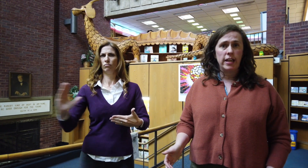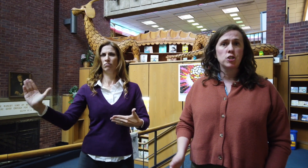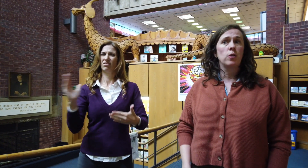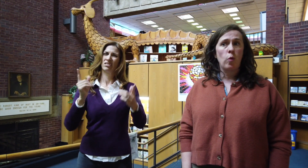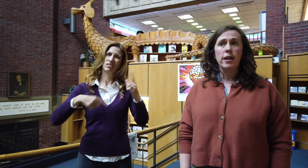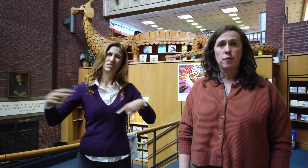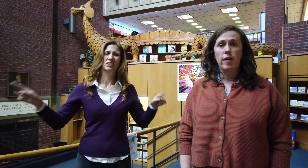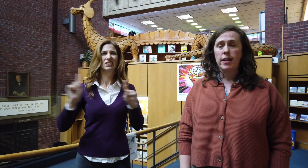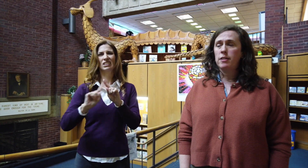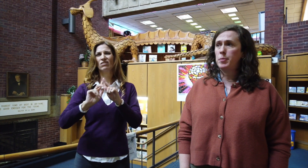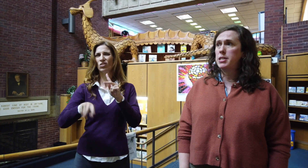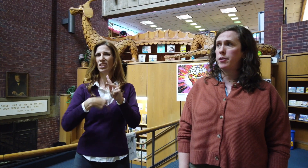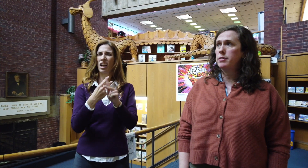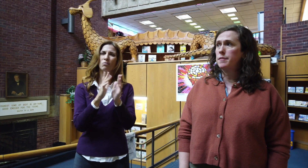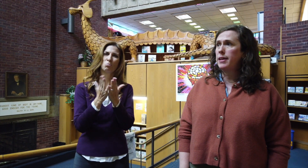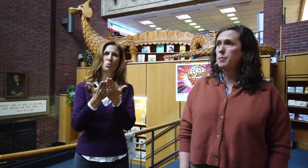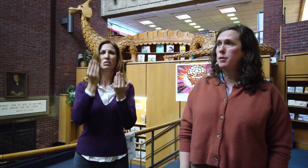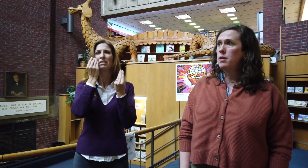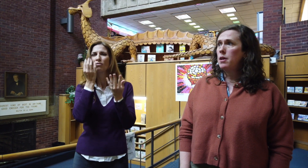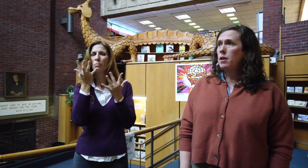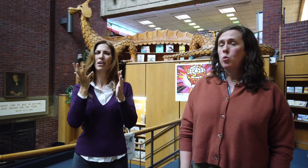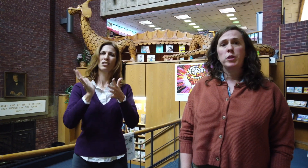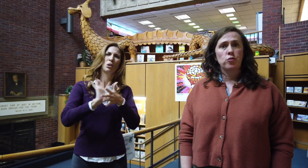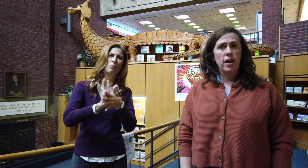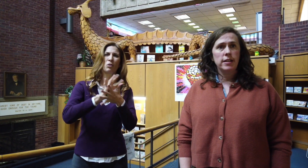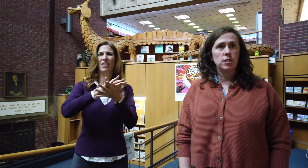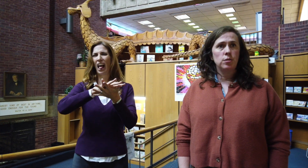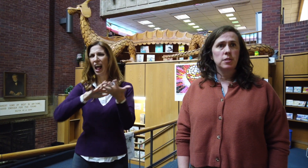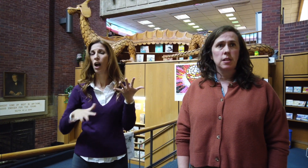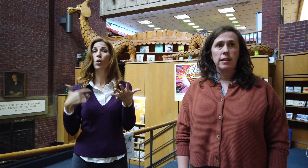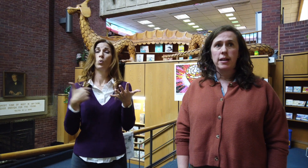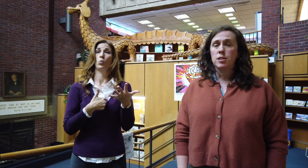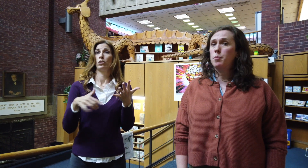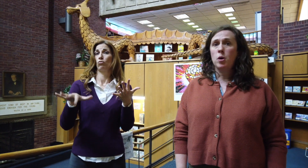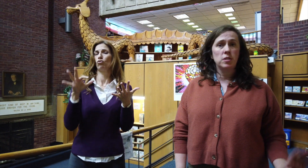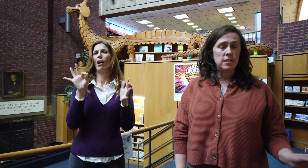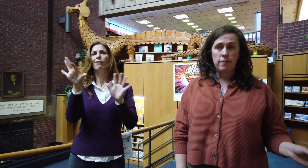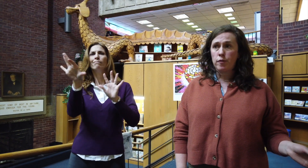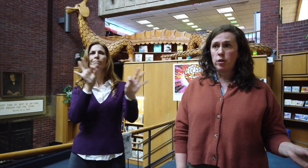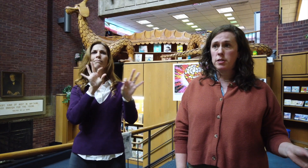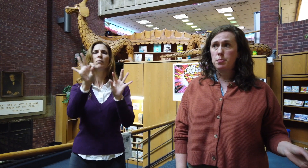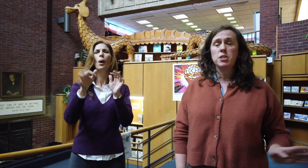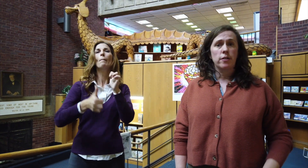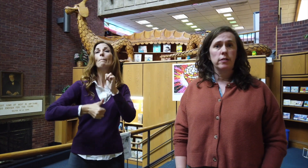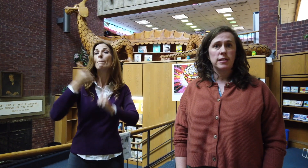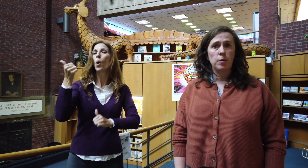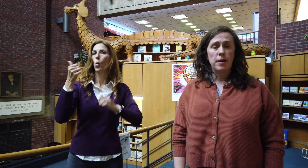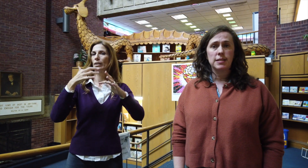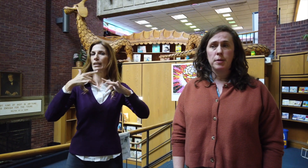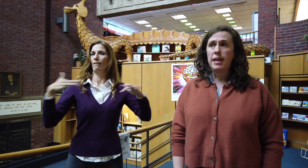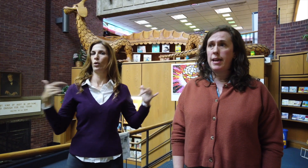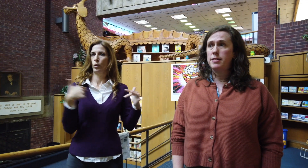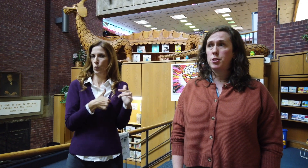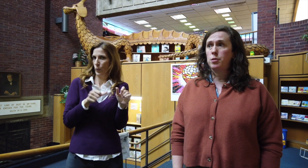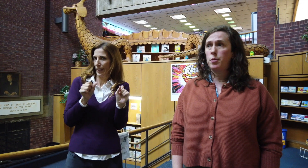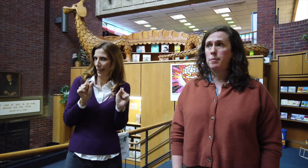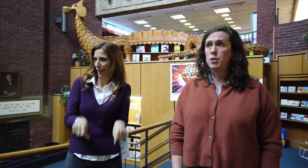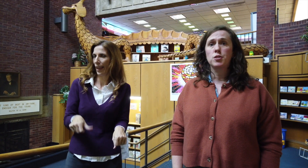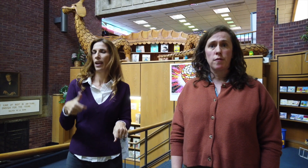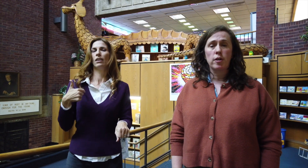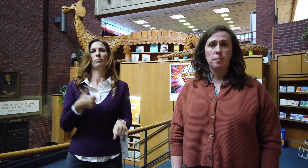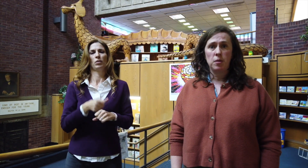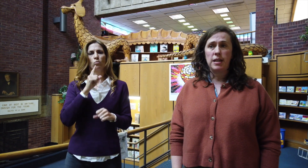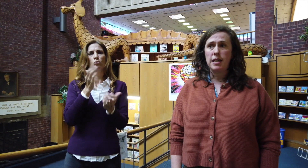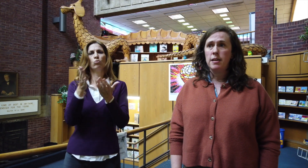wide range and a wide variety of materials available. We try to select the most diverse materials that we possibly can